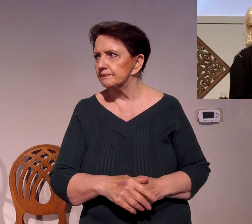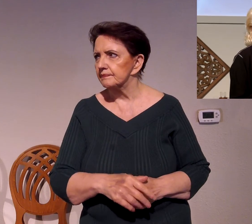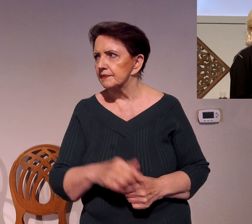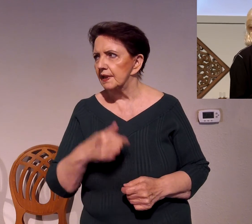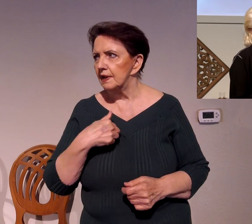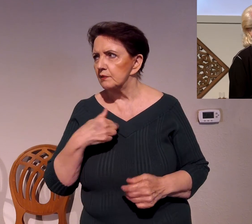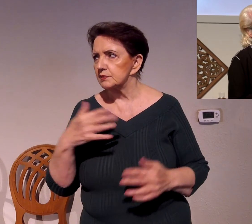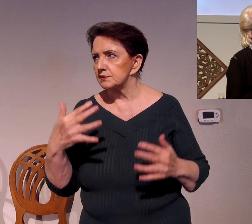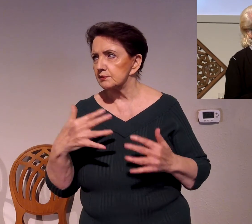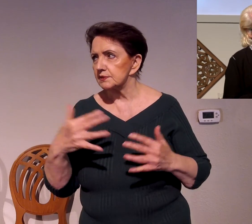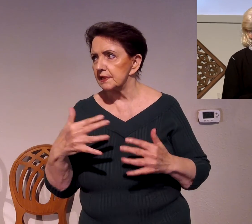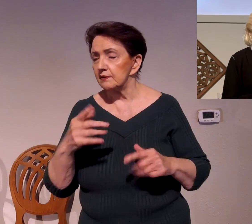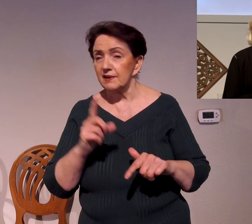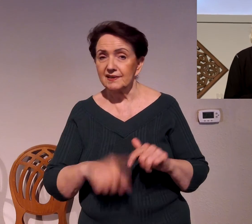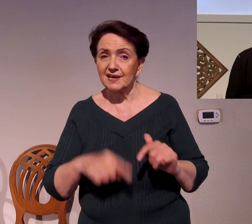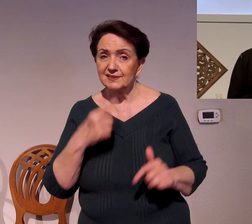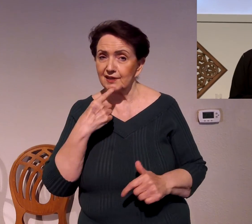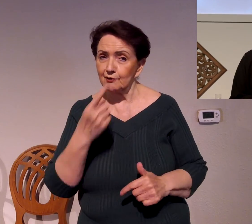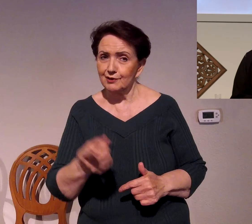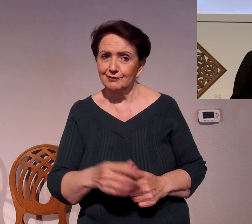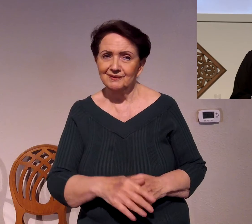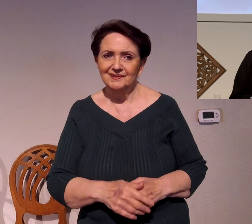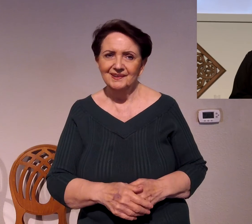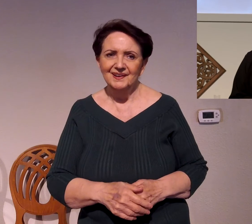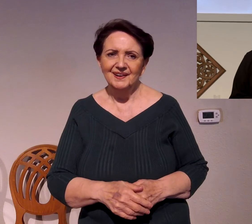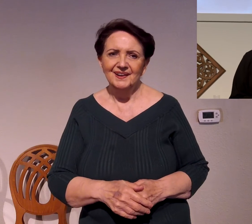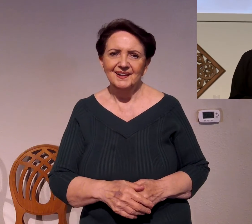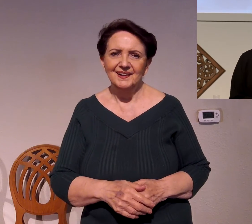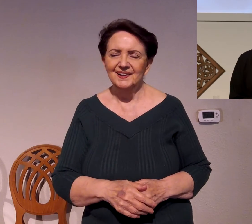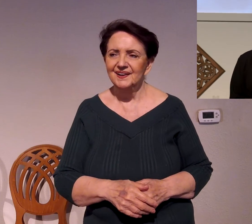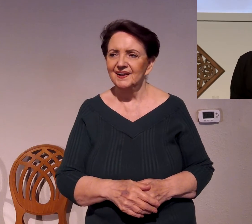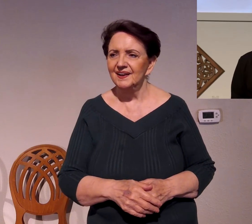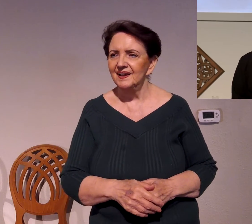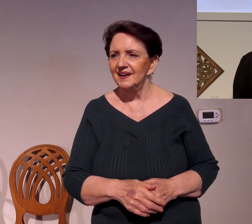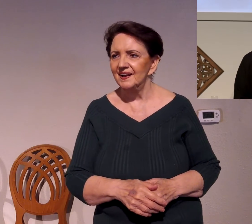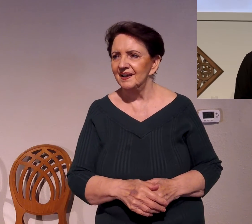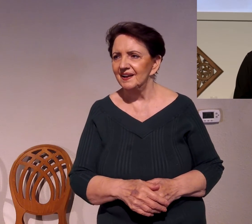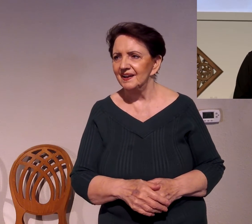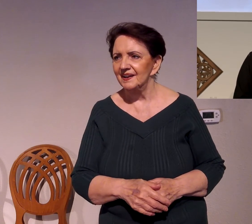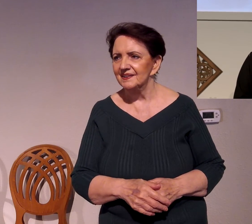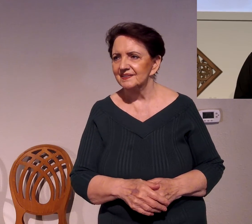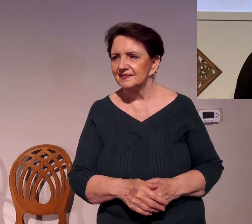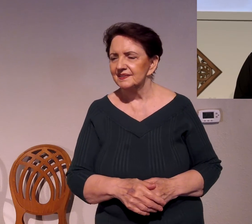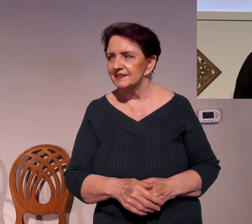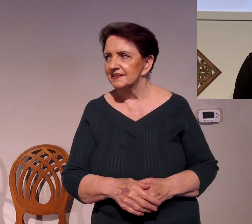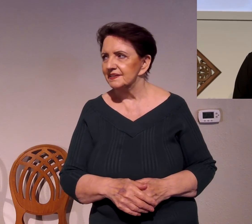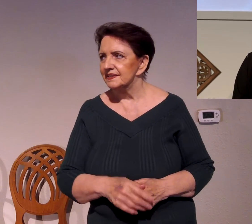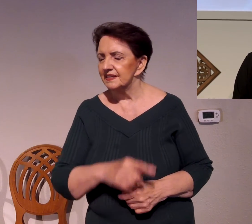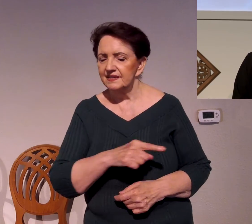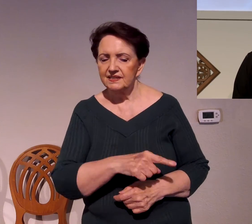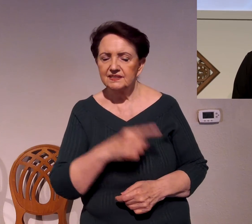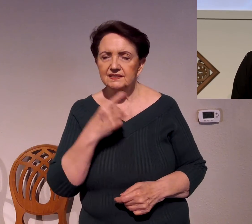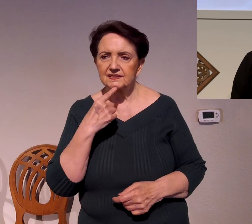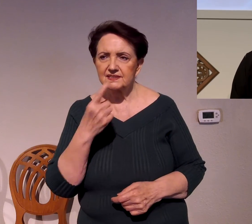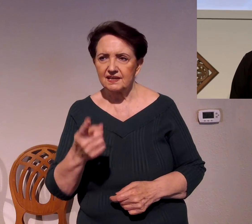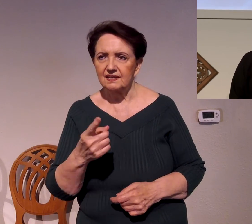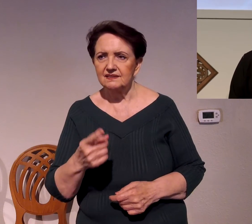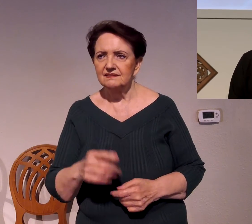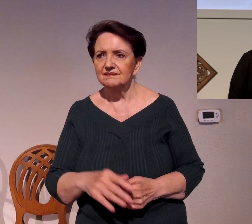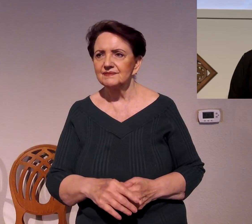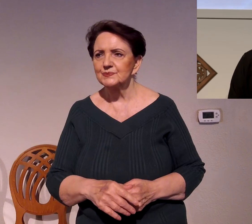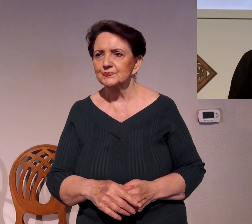so scared, I can't say how scared I was on a Sunday morning. And he said this to